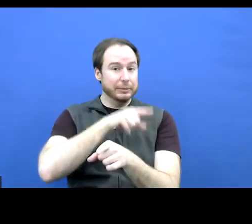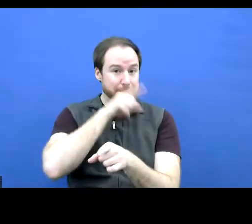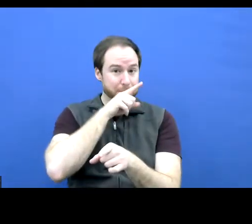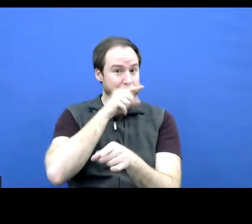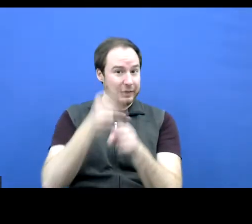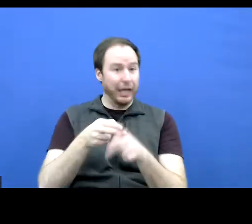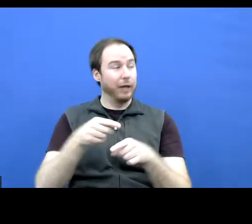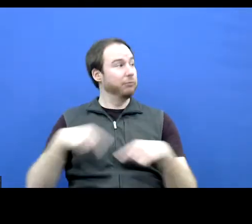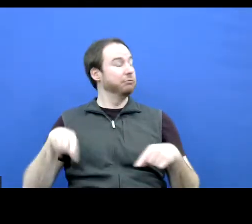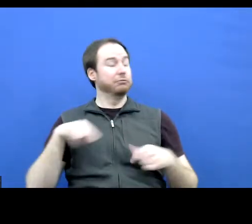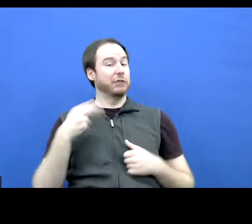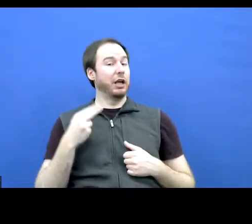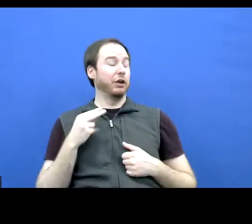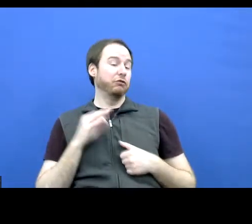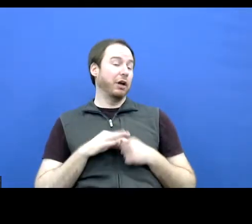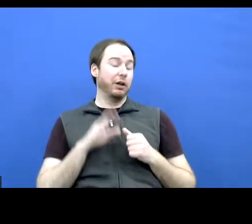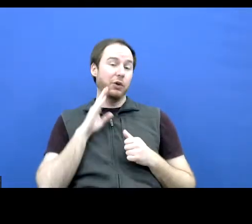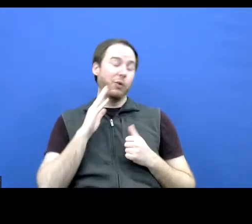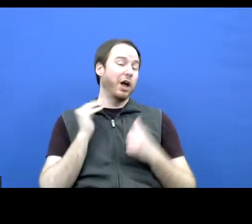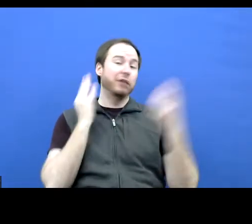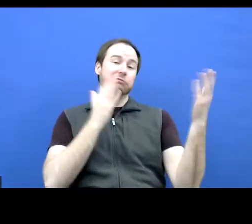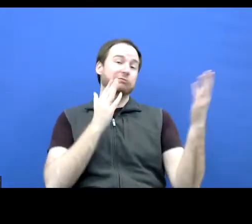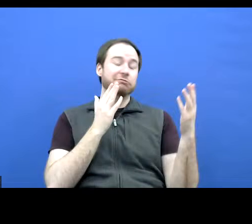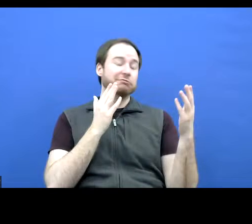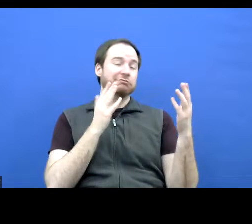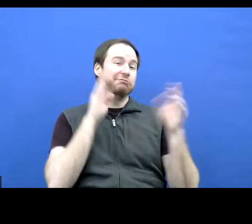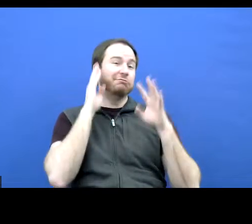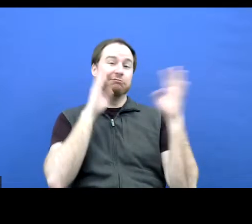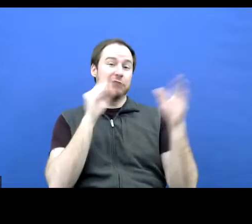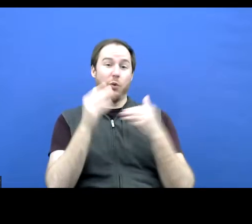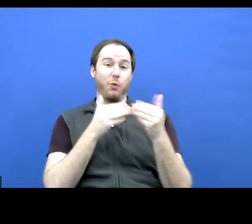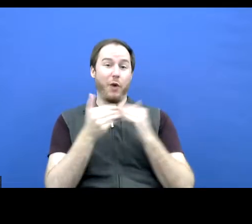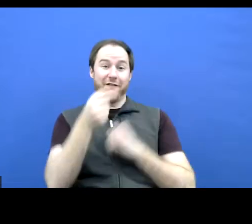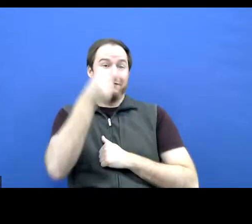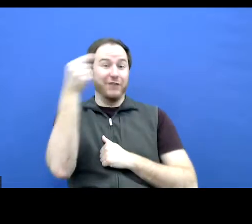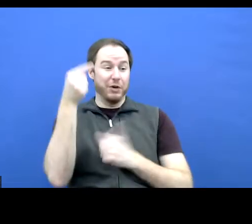will, usually online, and you might not like their suggestions.